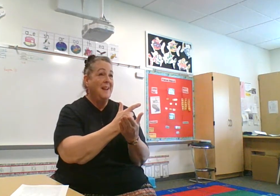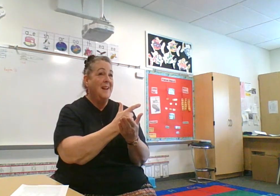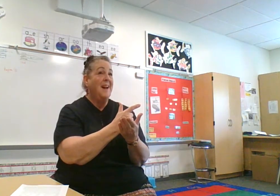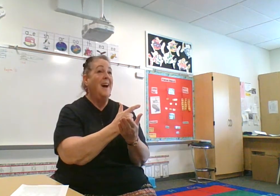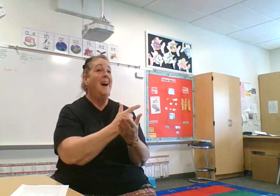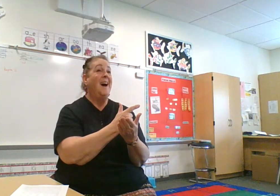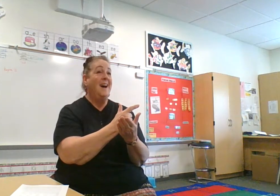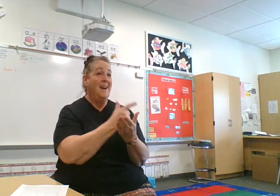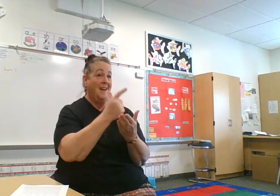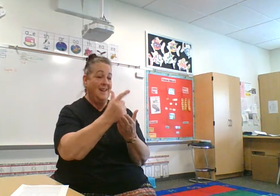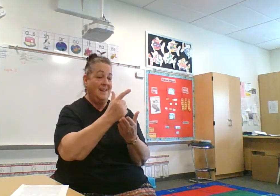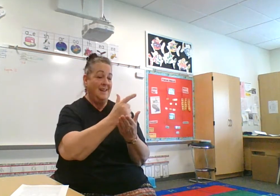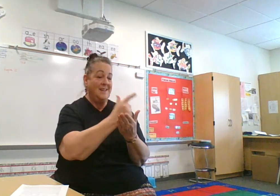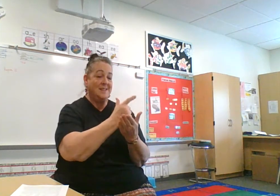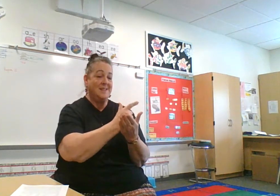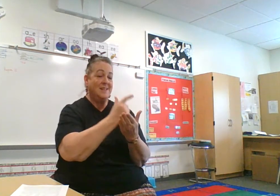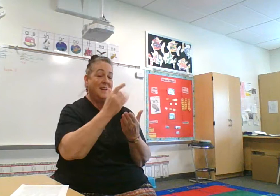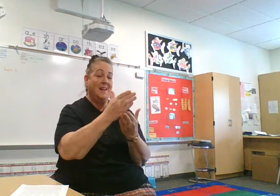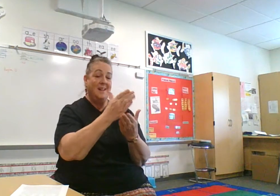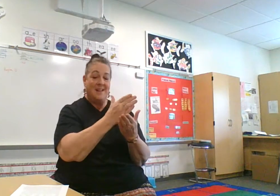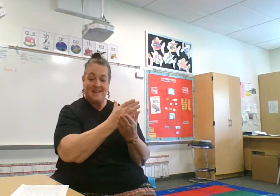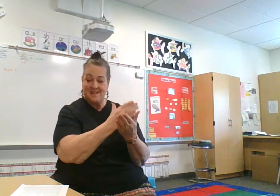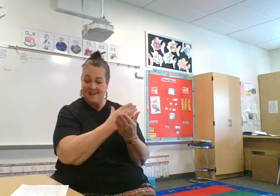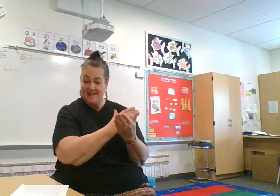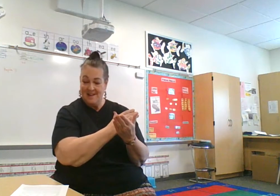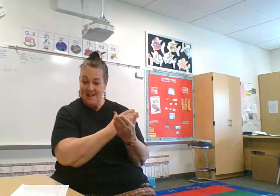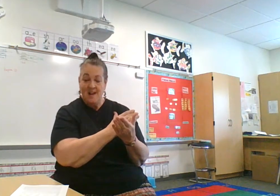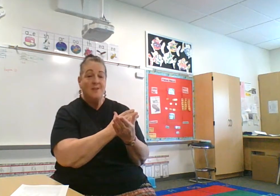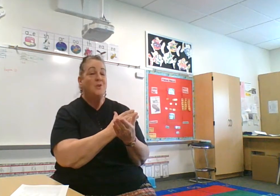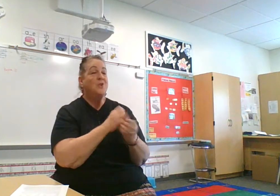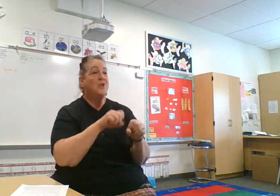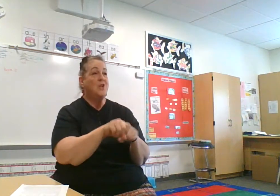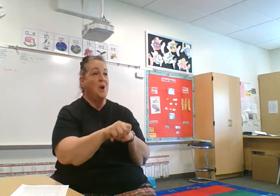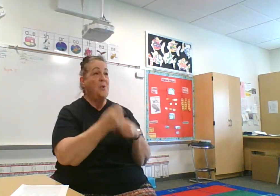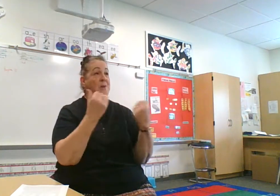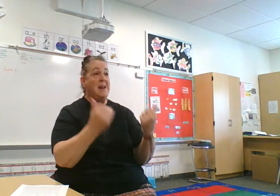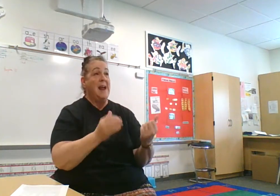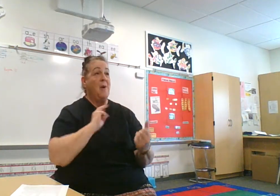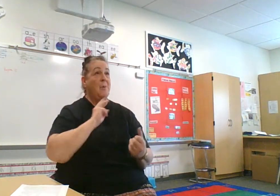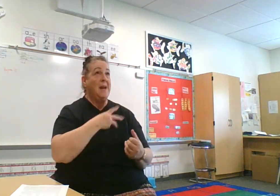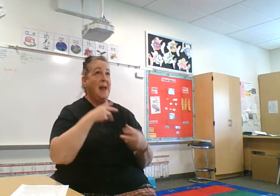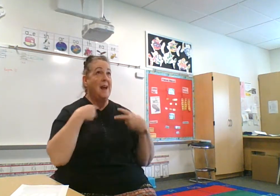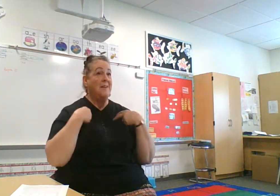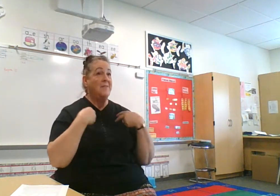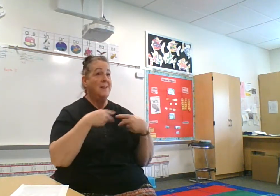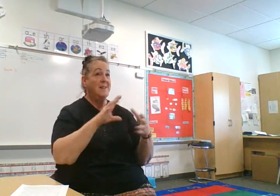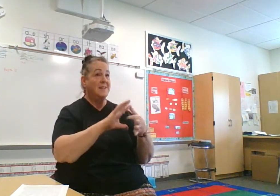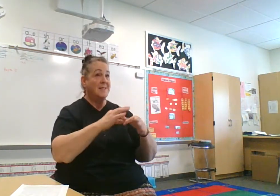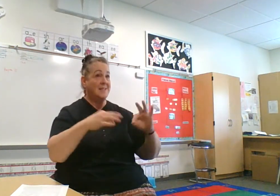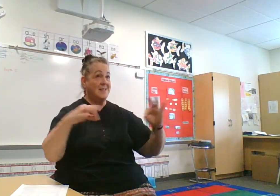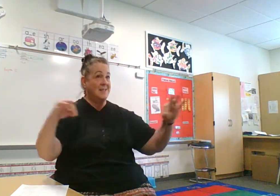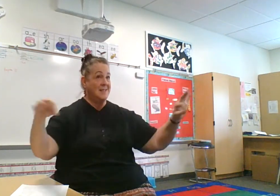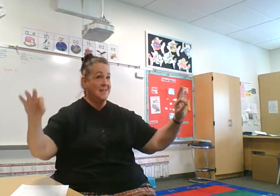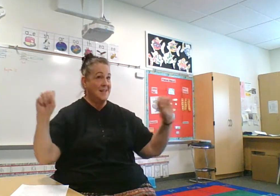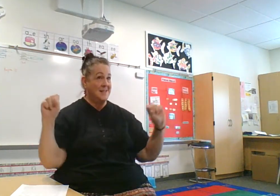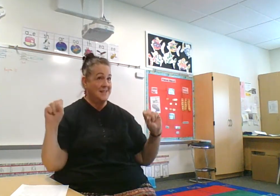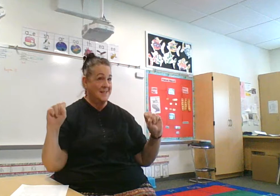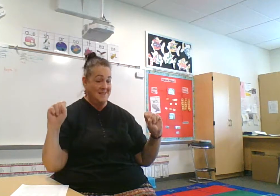list. List, lesson. So now we have sentences.